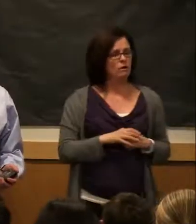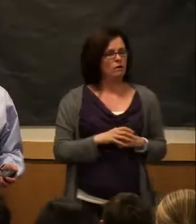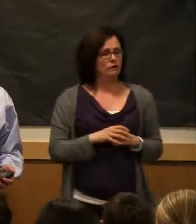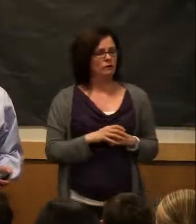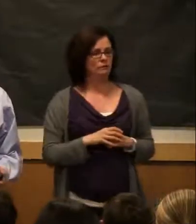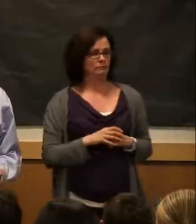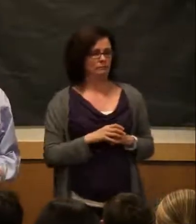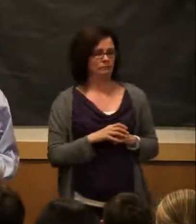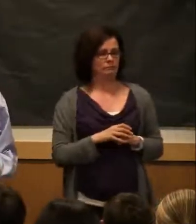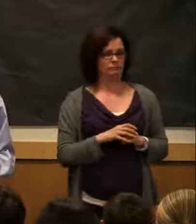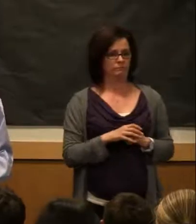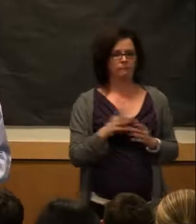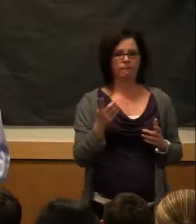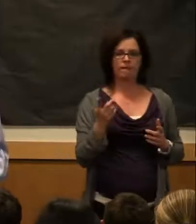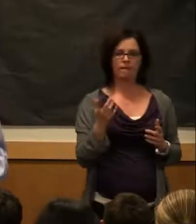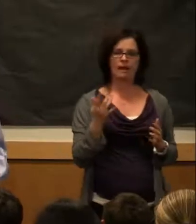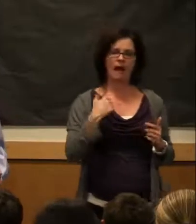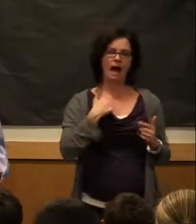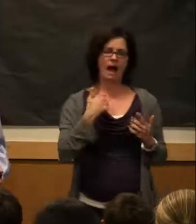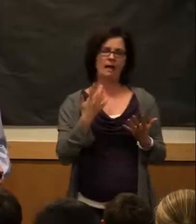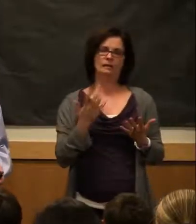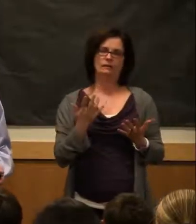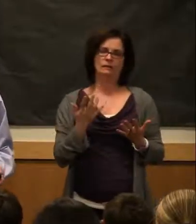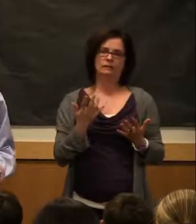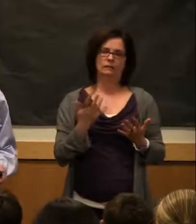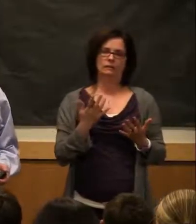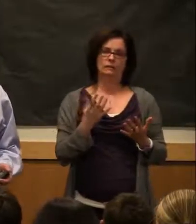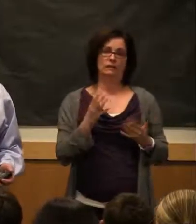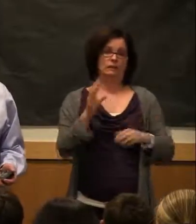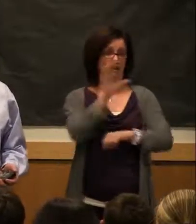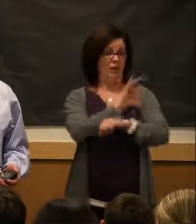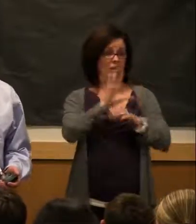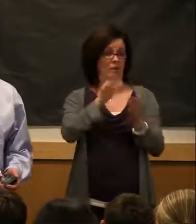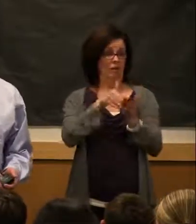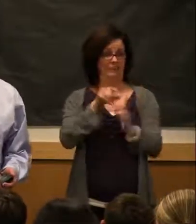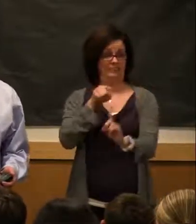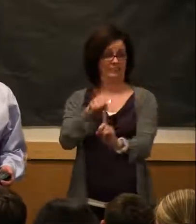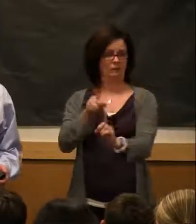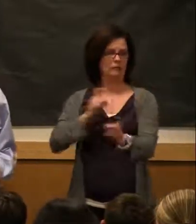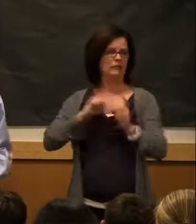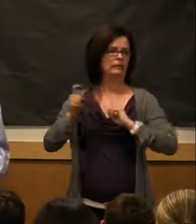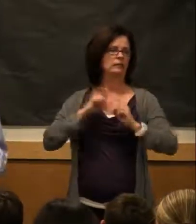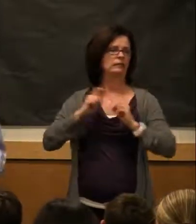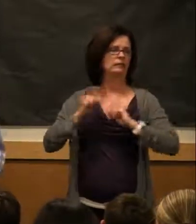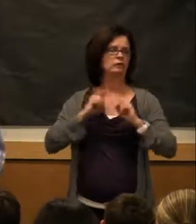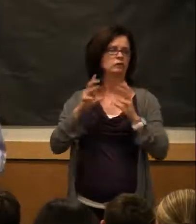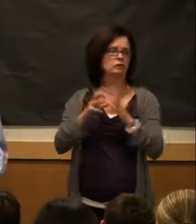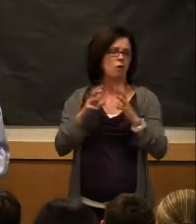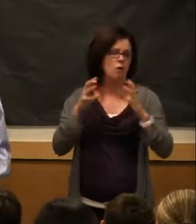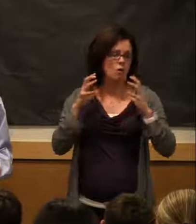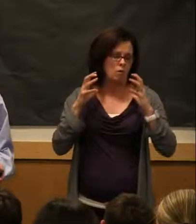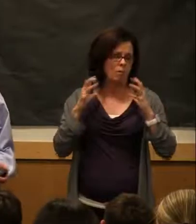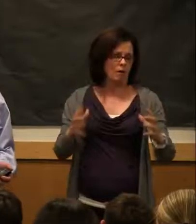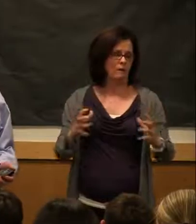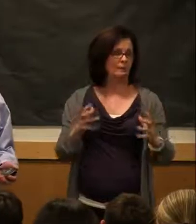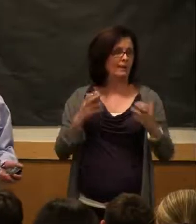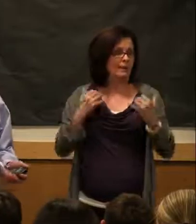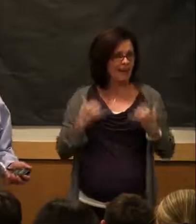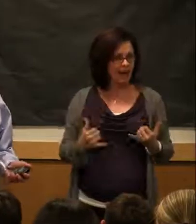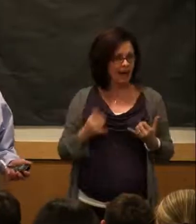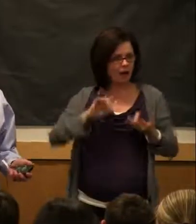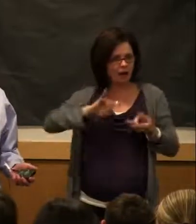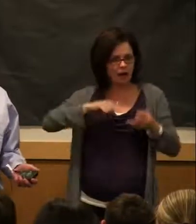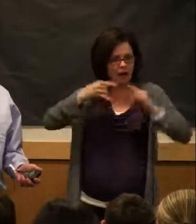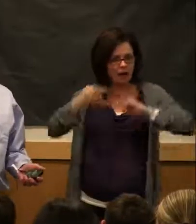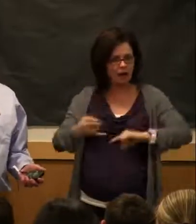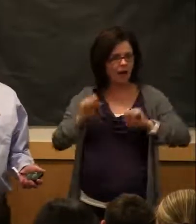of, you know, I have gotten so much from the Colorado Center. And so I get to give back. And